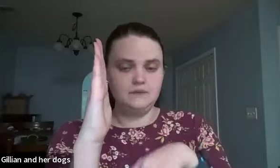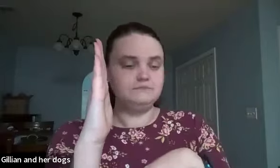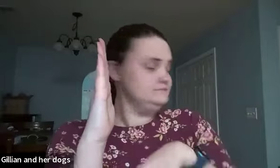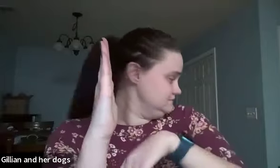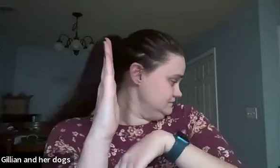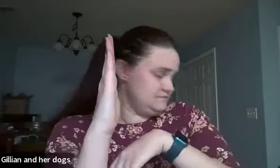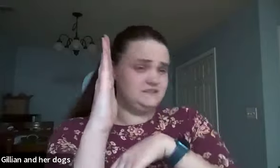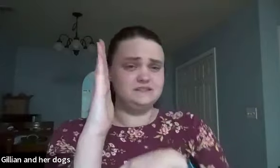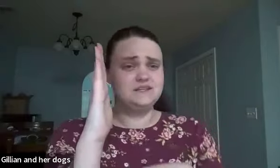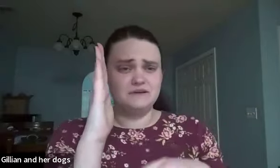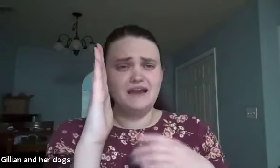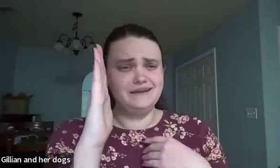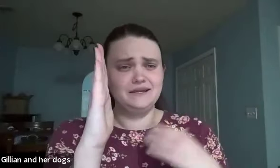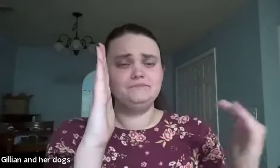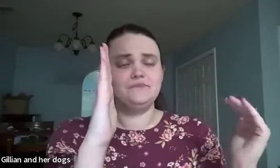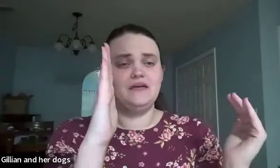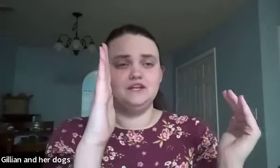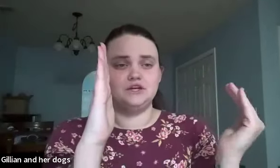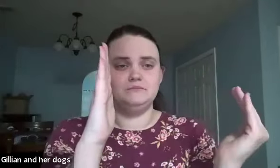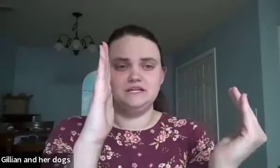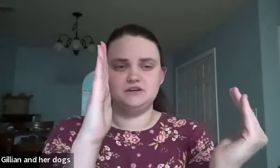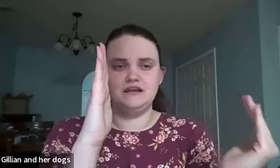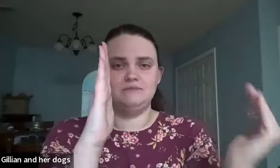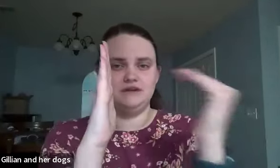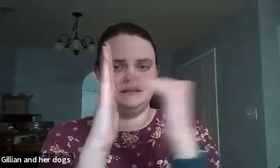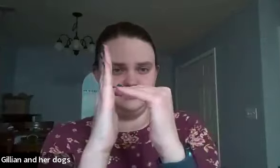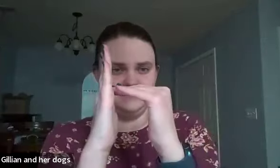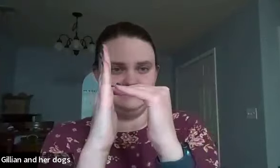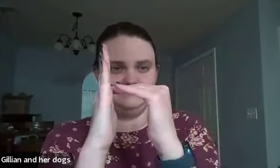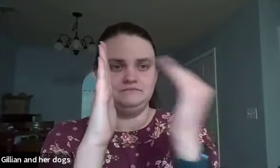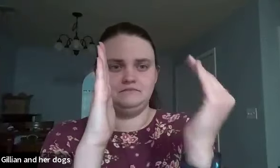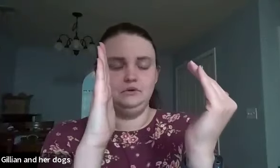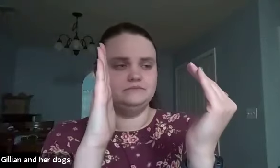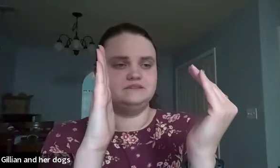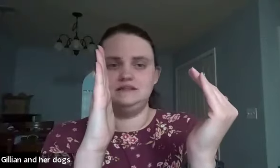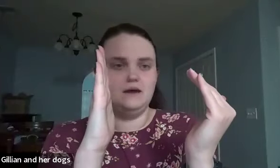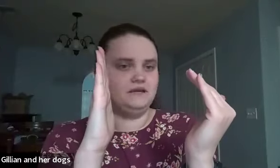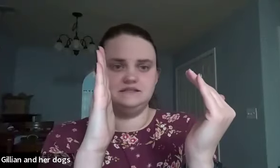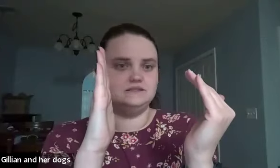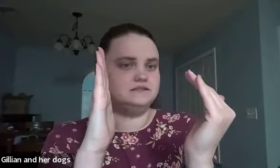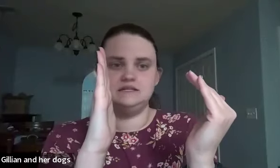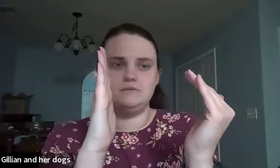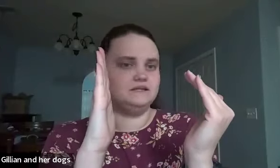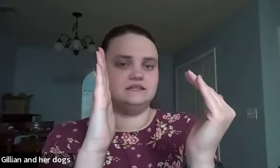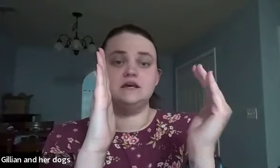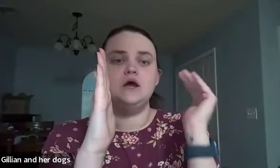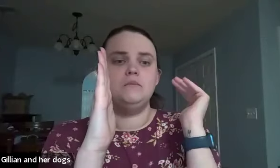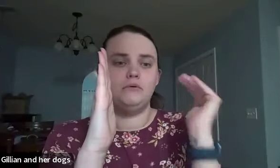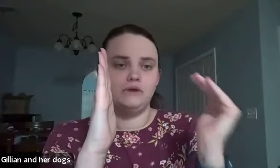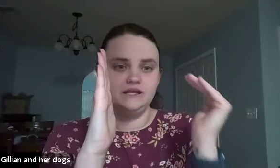up. Excuse me, had a hiccup. And then you're going to bend your hand and bring it towards your hand. Oop, not made sense. Did not make sense. Bring